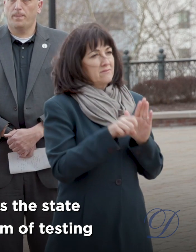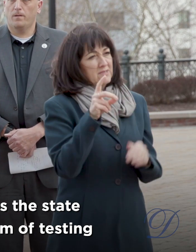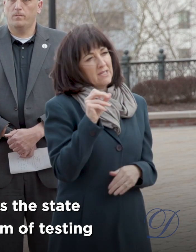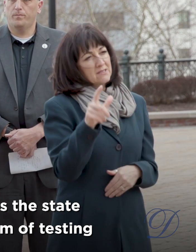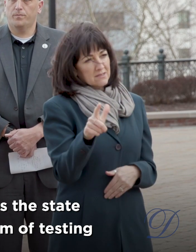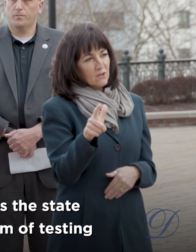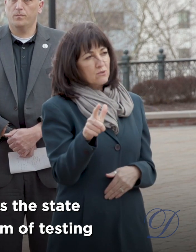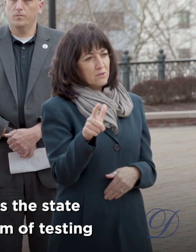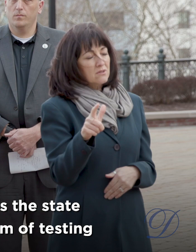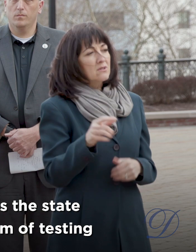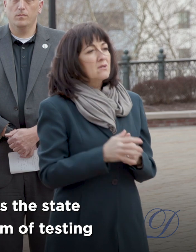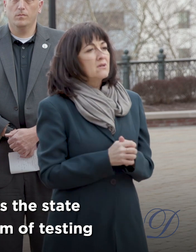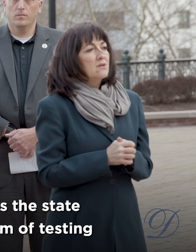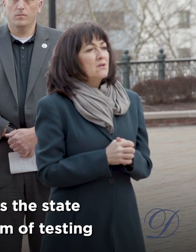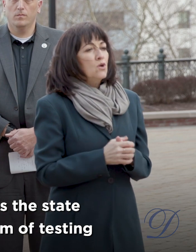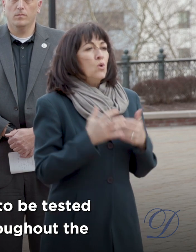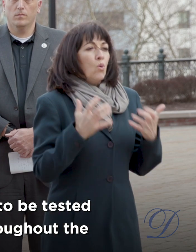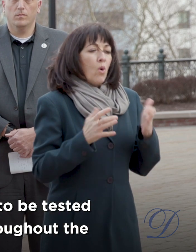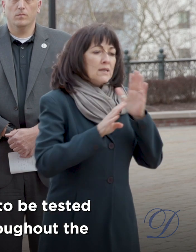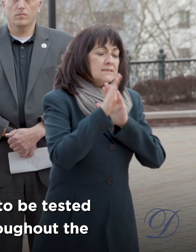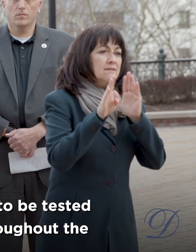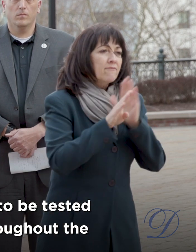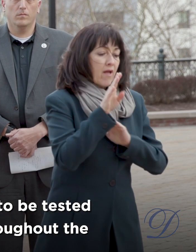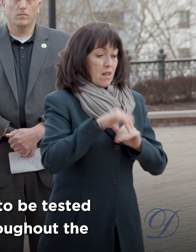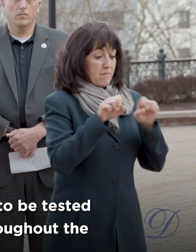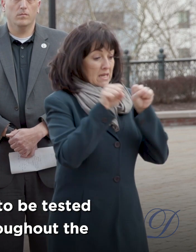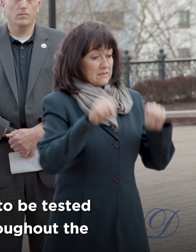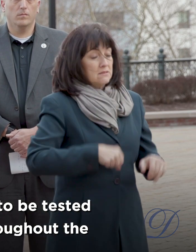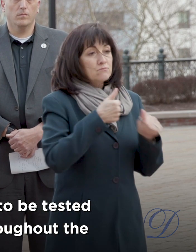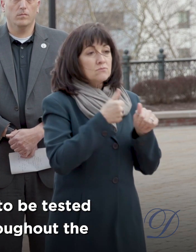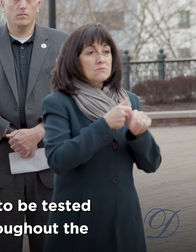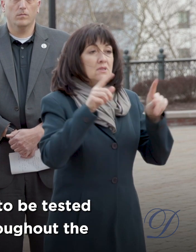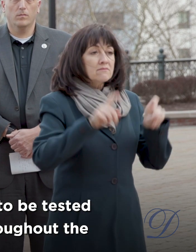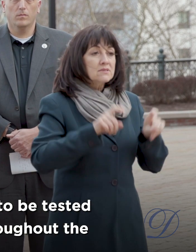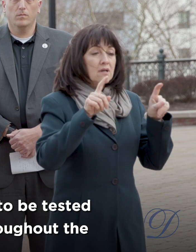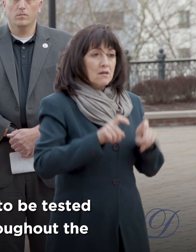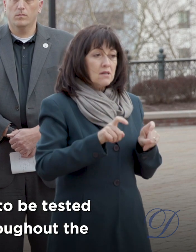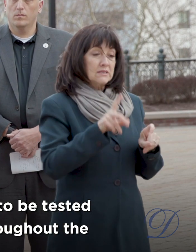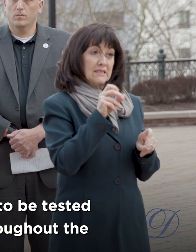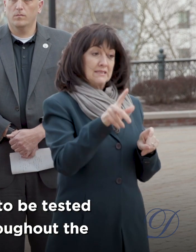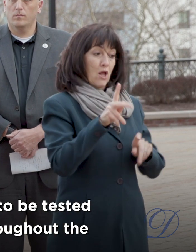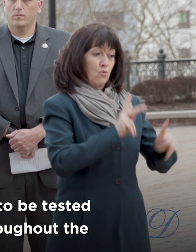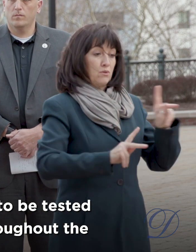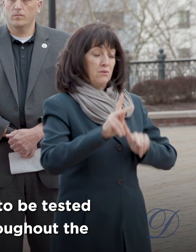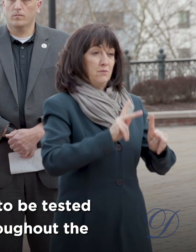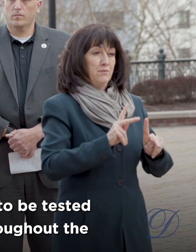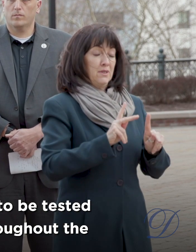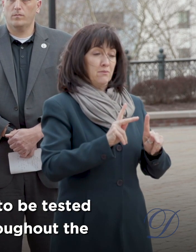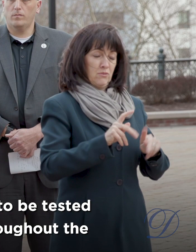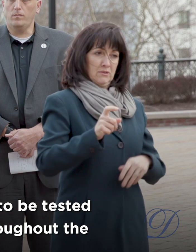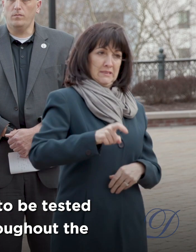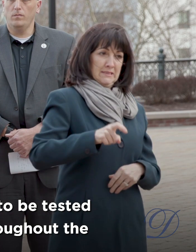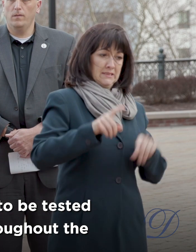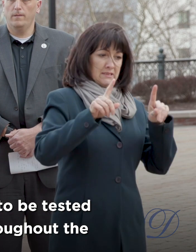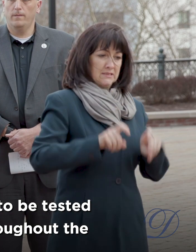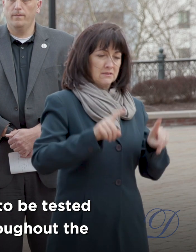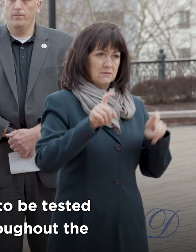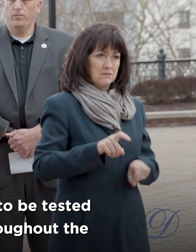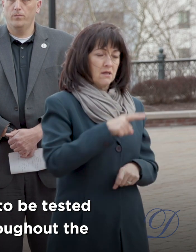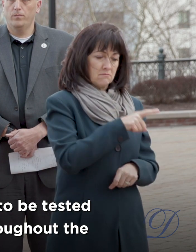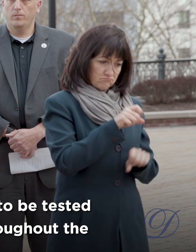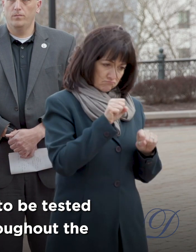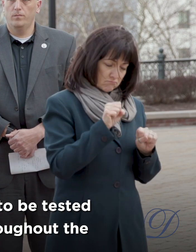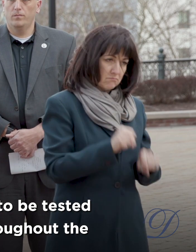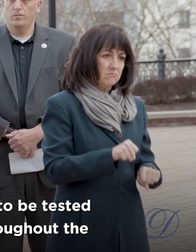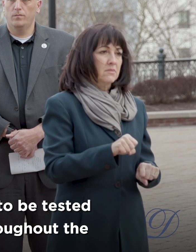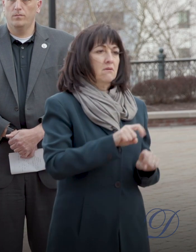to develop a system of testing where Delawareans who need to be tested will have access to